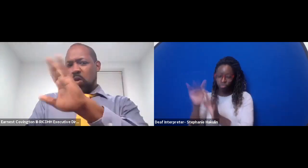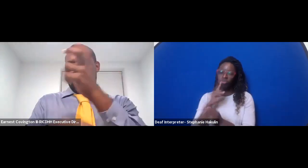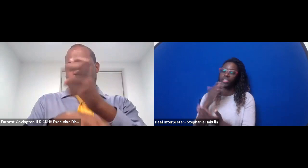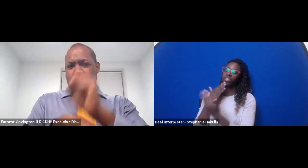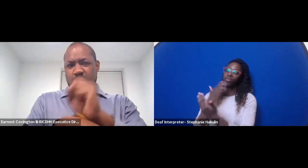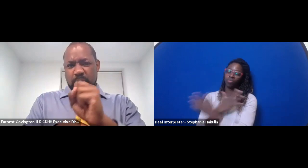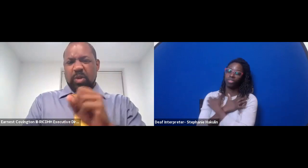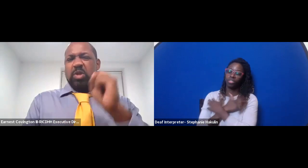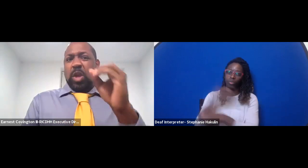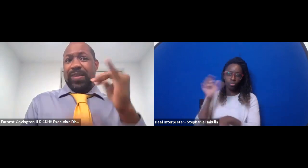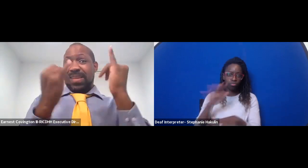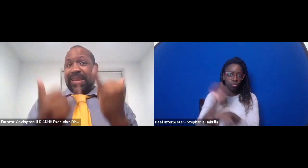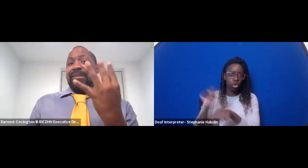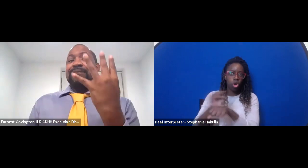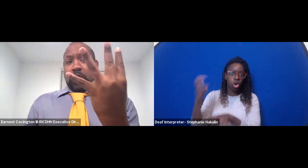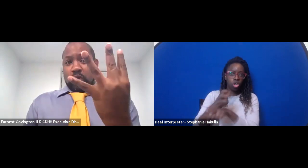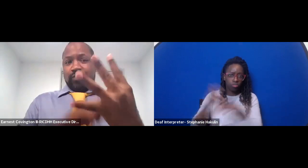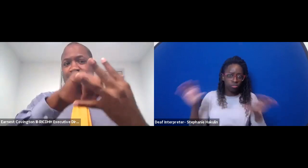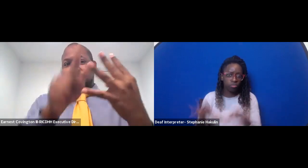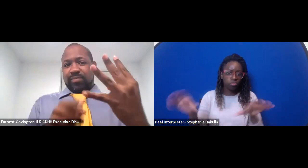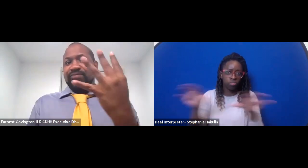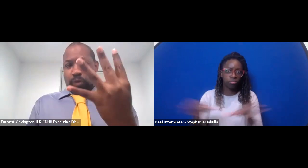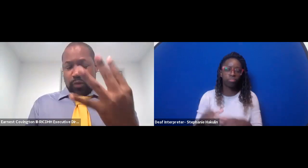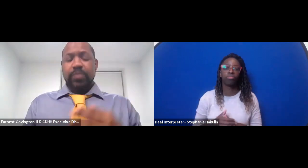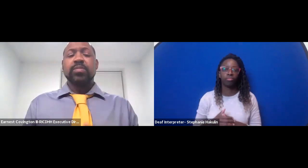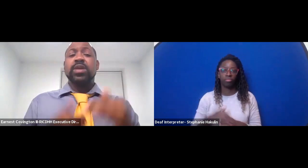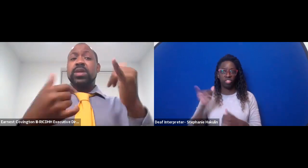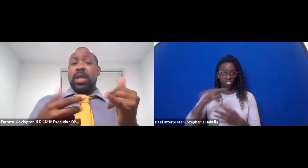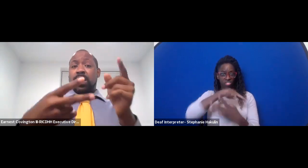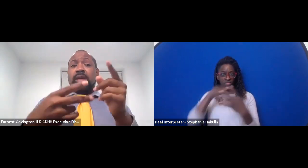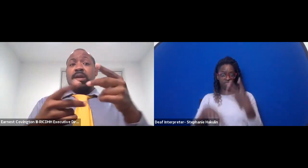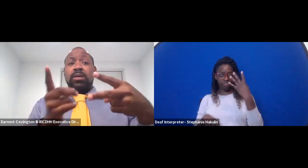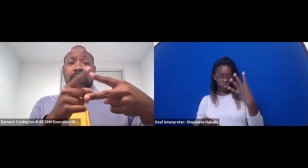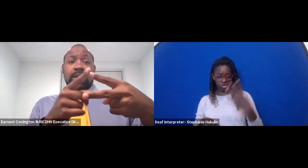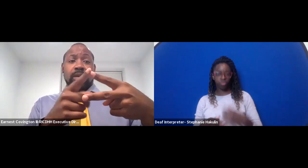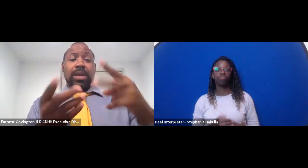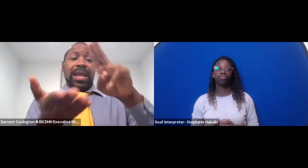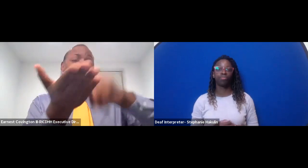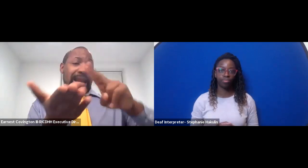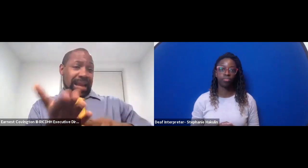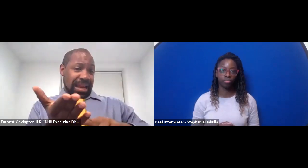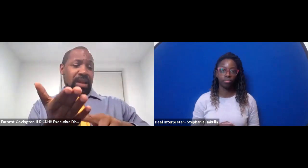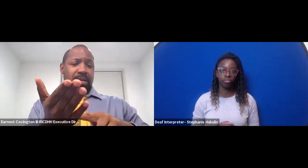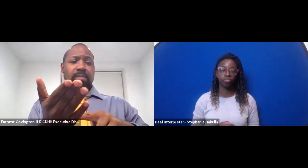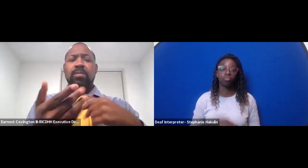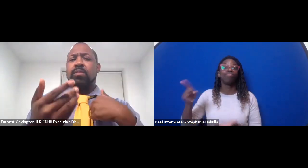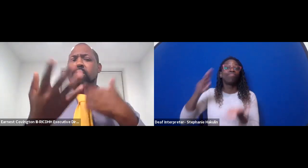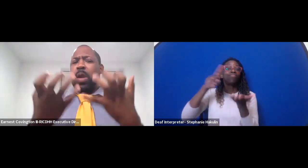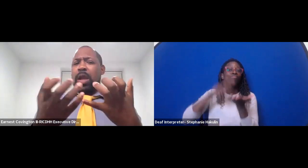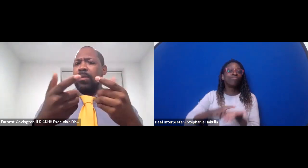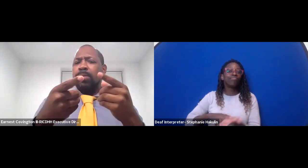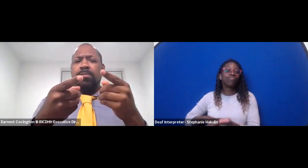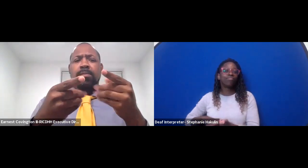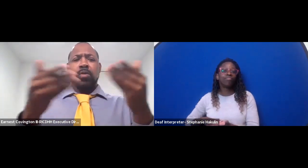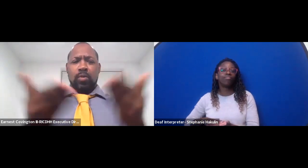So I really want to thank Mike for his work. So those are the 4 staff people at the commission. And then there's 2